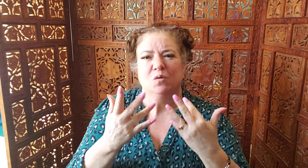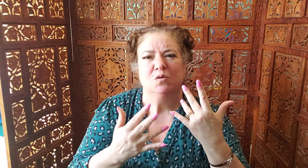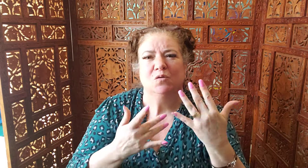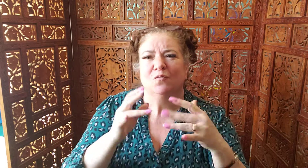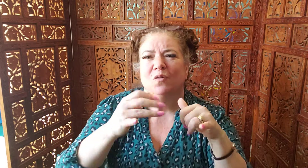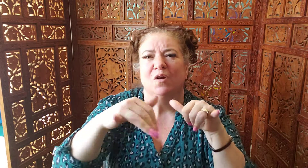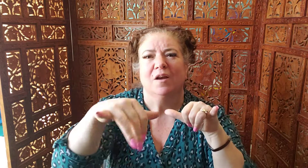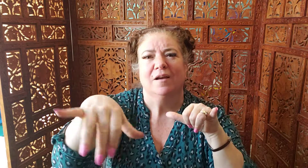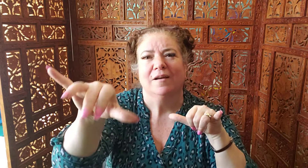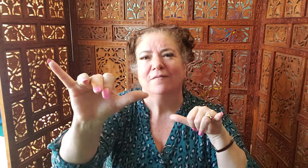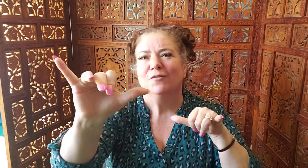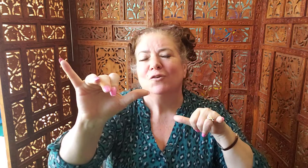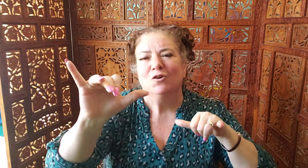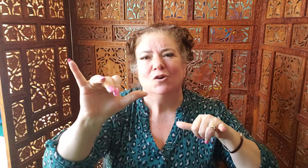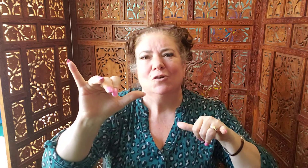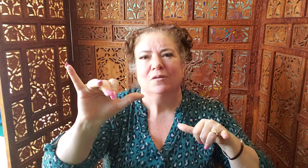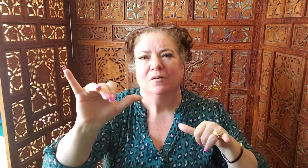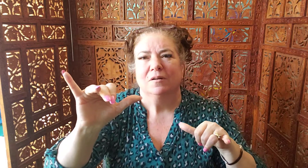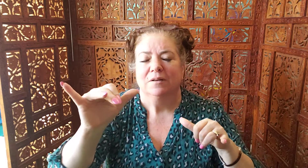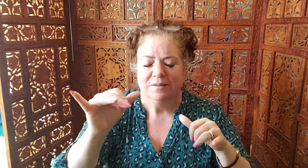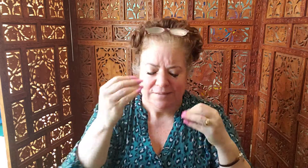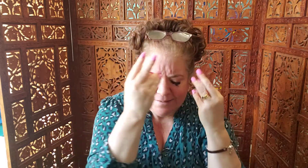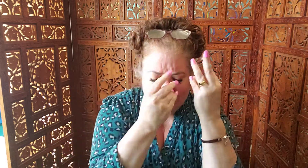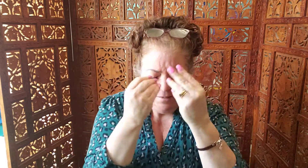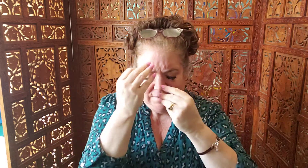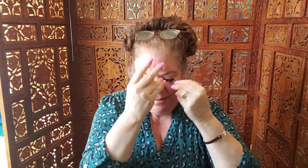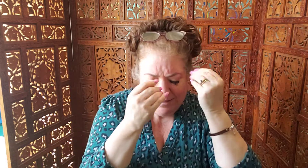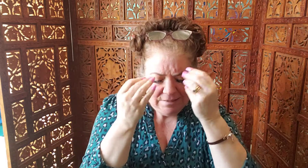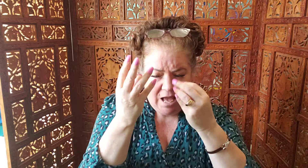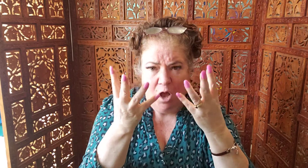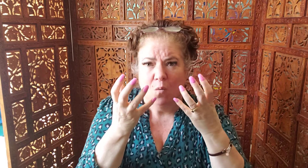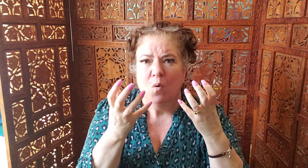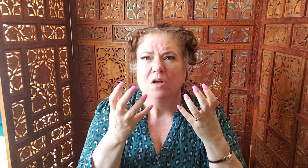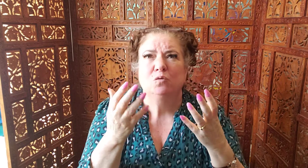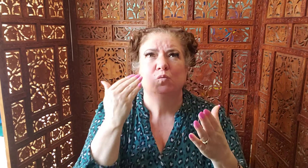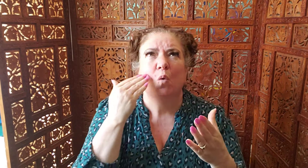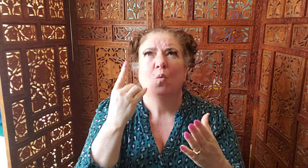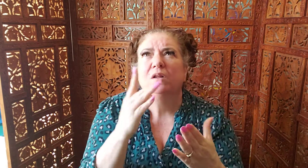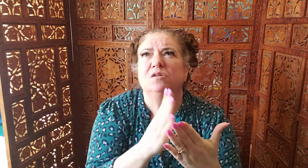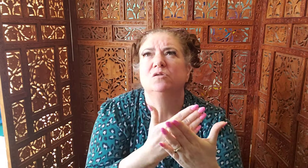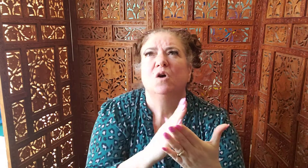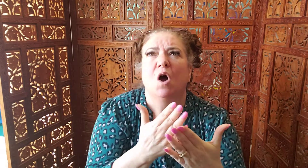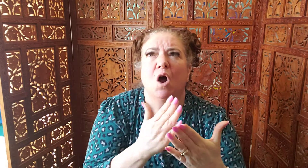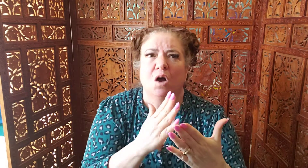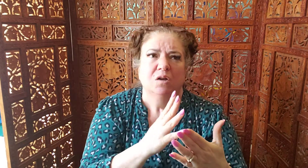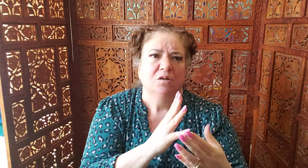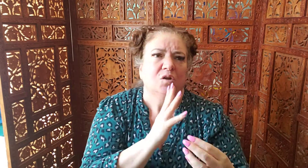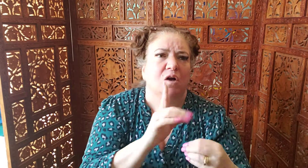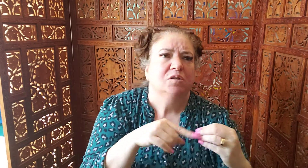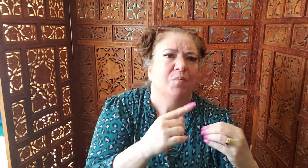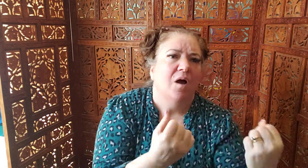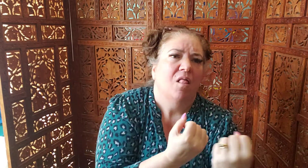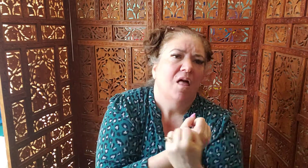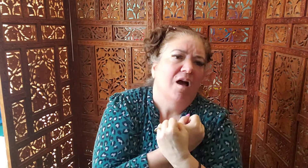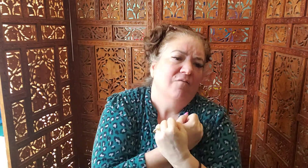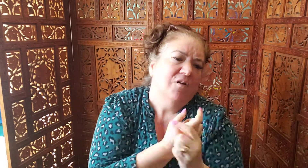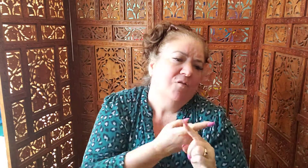Find one song, a song about love, glory from the soul of a young